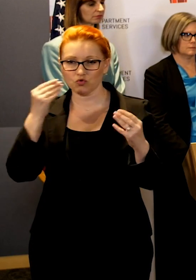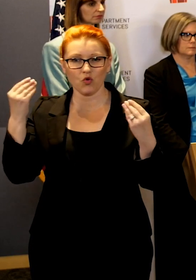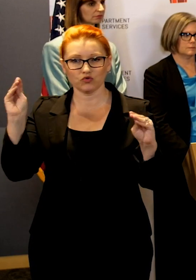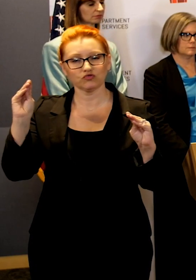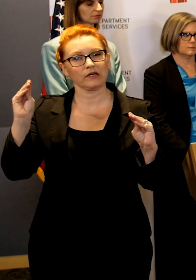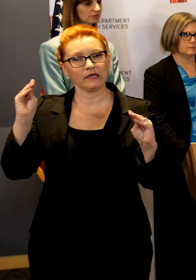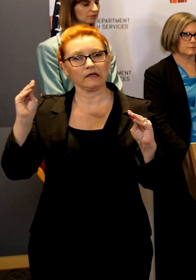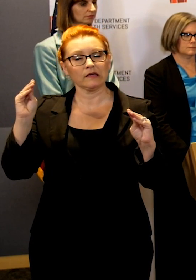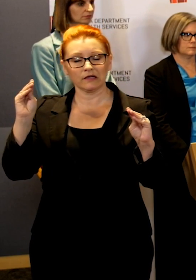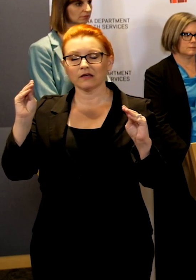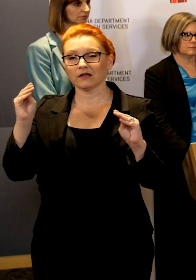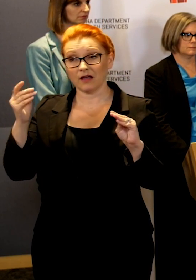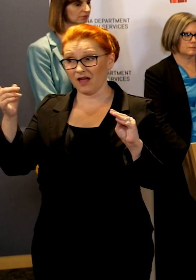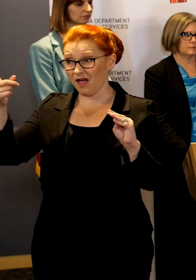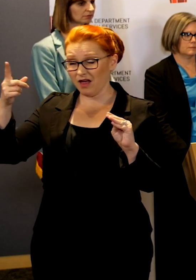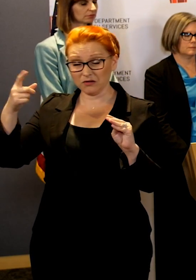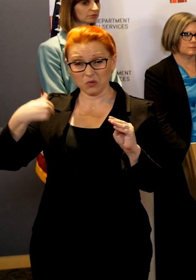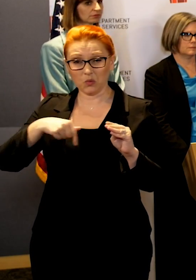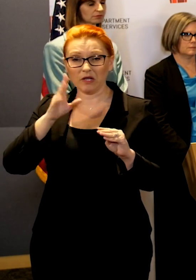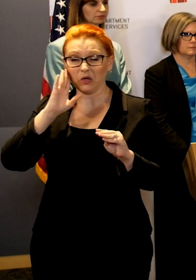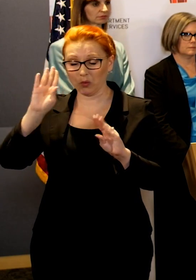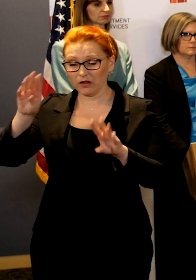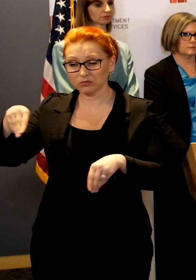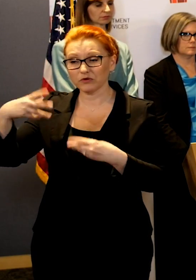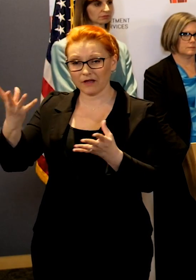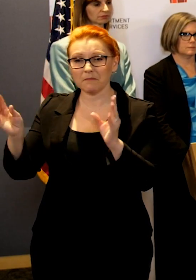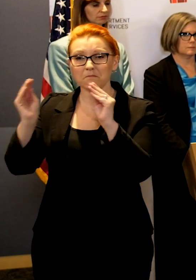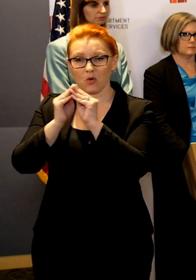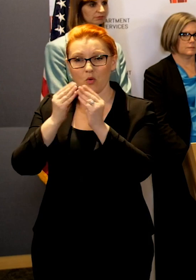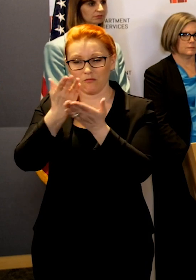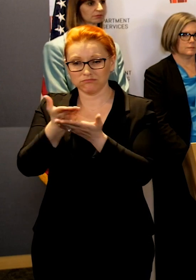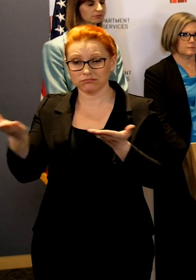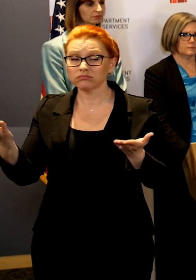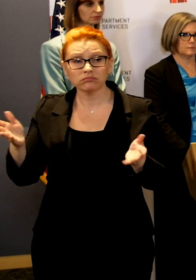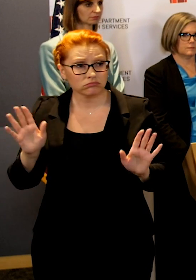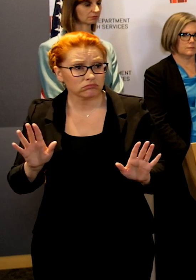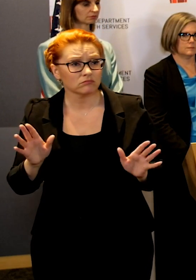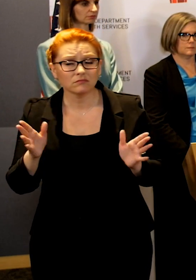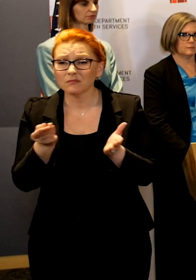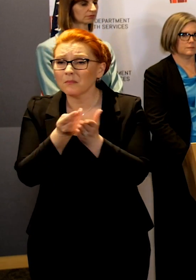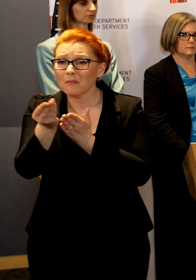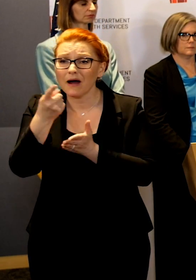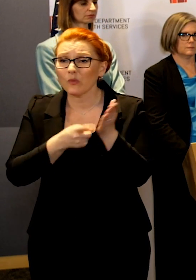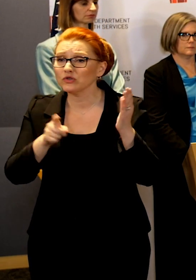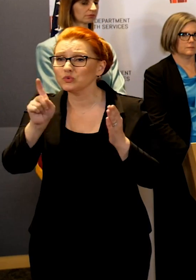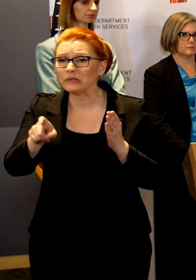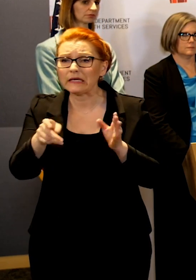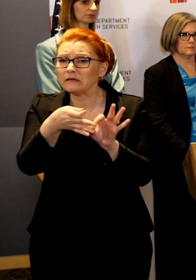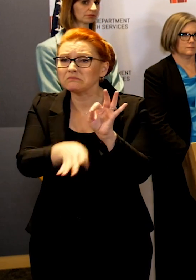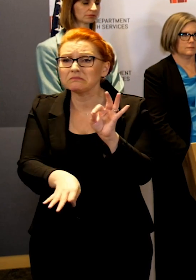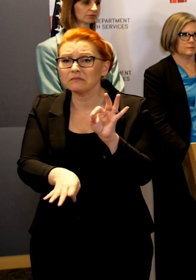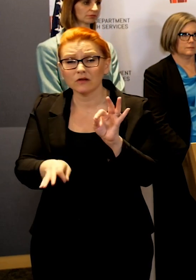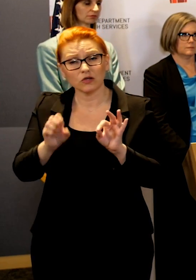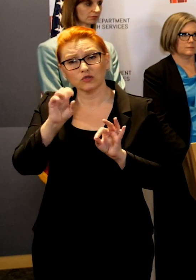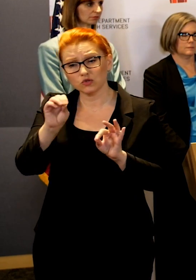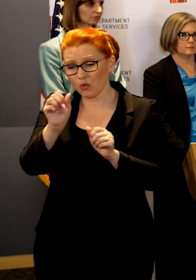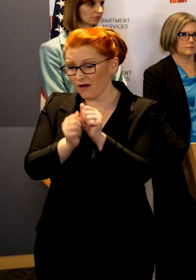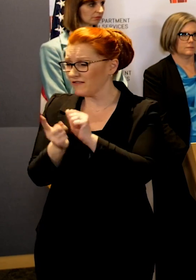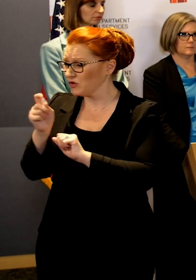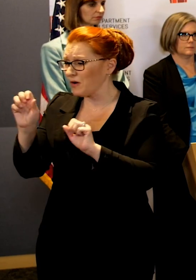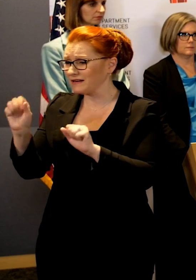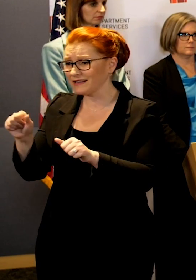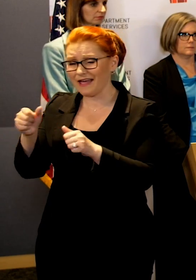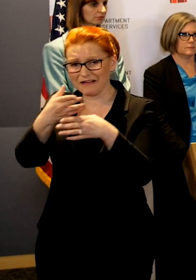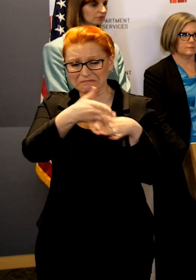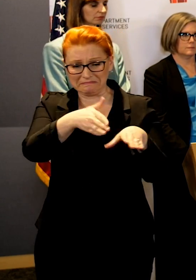chains, and they will be replenished. So I would encourage people to buy what they need. So that their neighbor can have